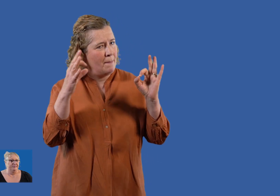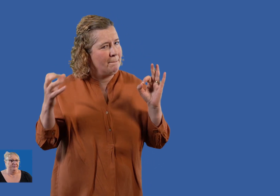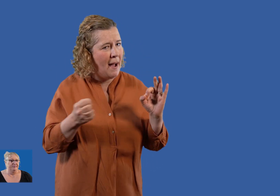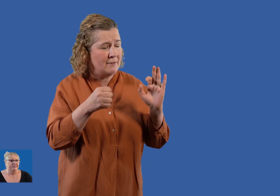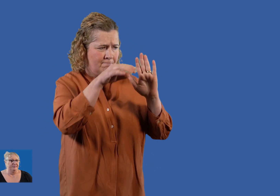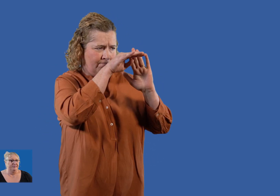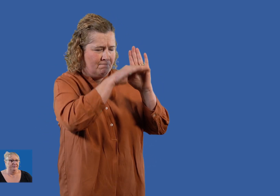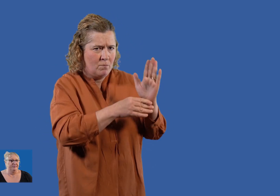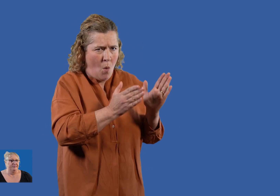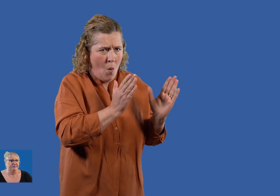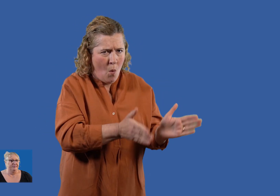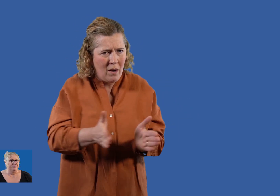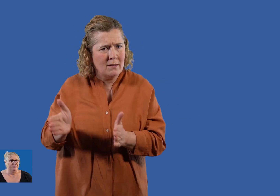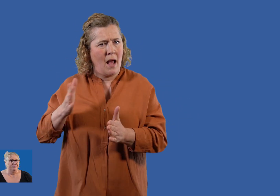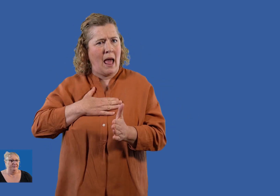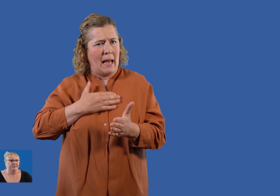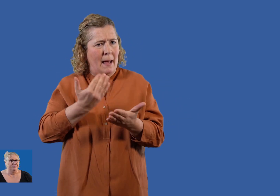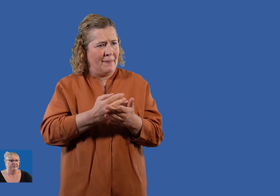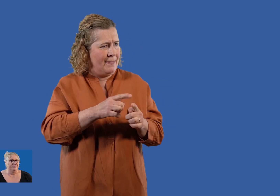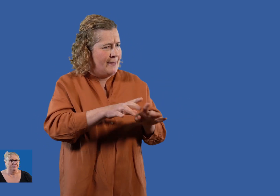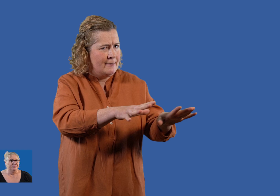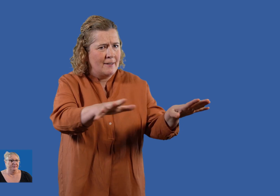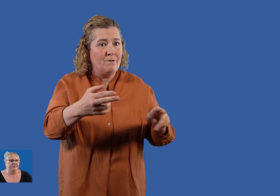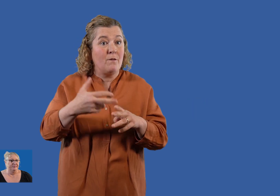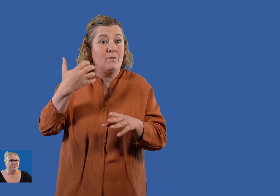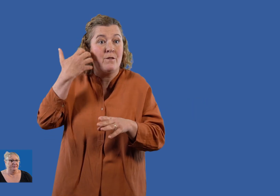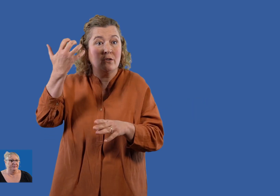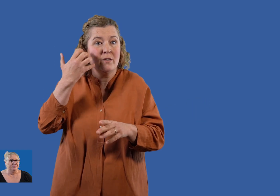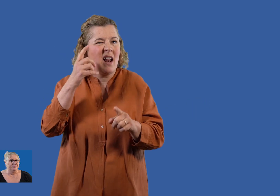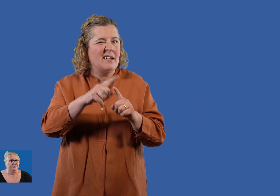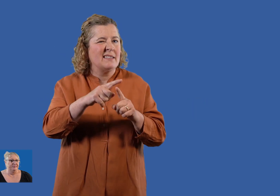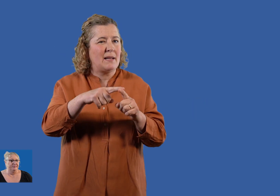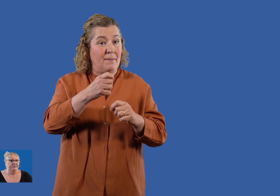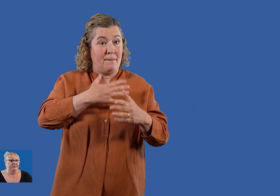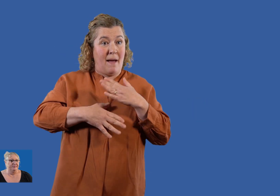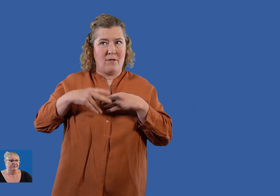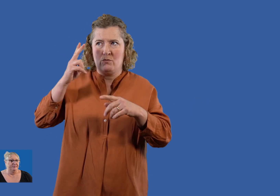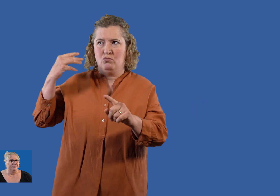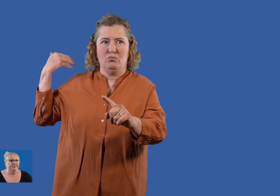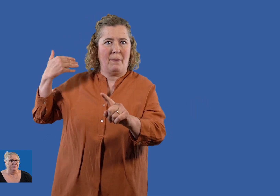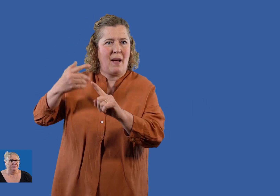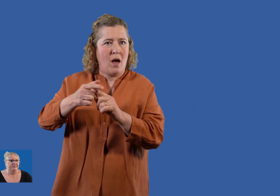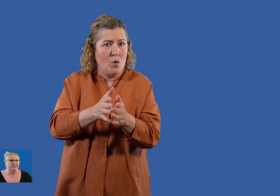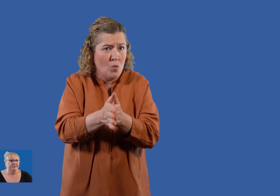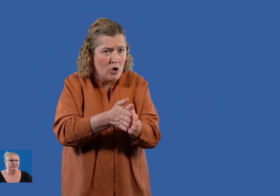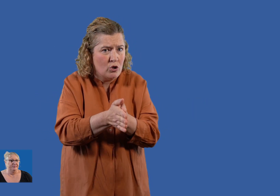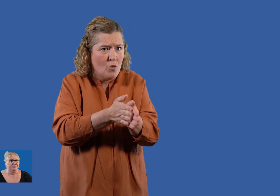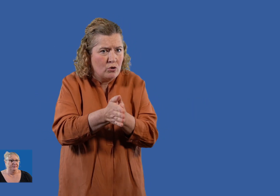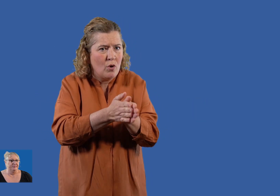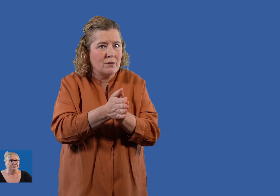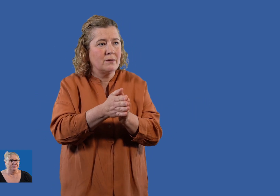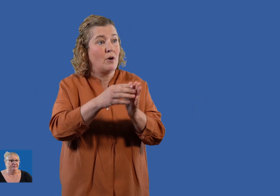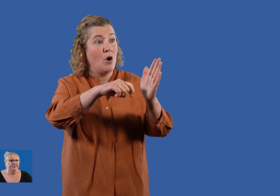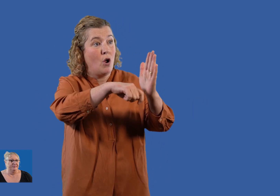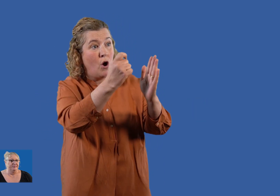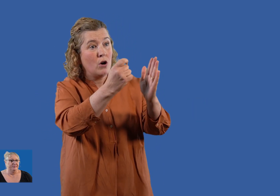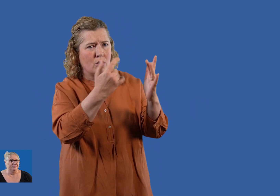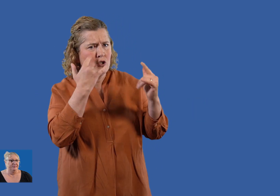perfection, rules, order, and often hoards things. Some of their behaviour could include extreme washing of hands, checking the locks